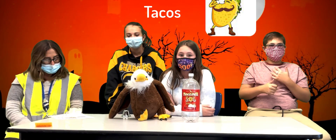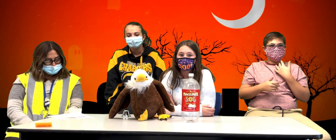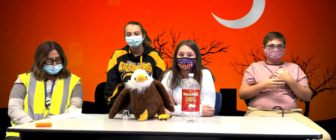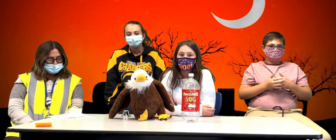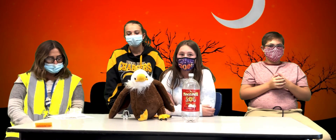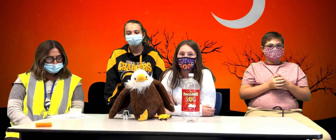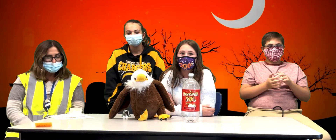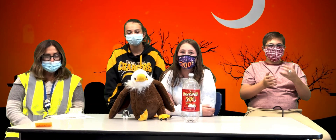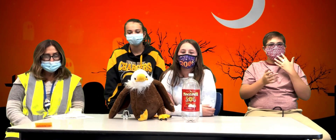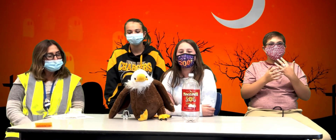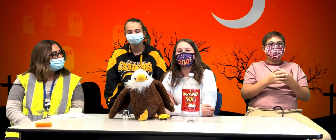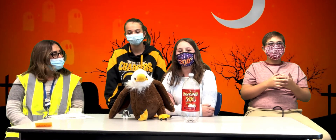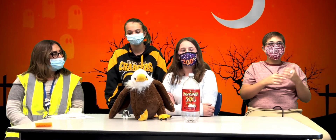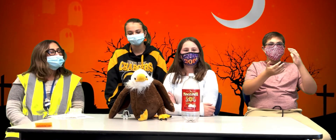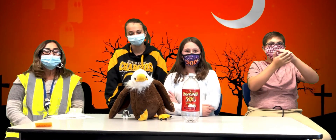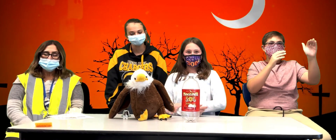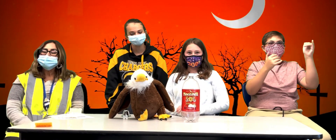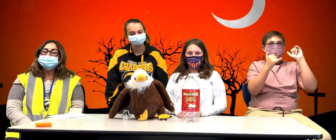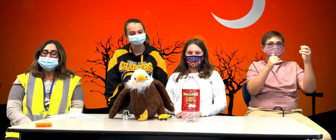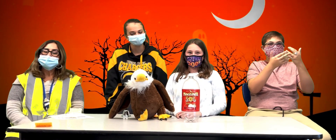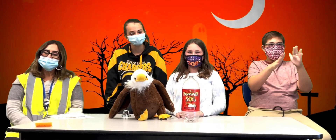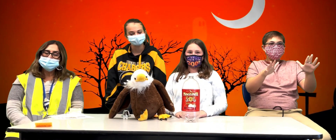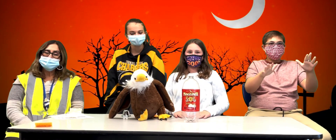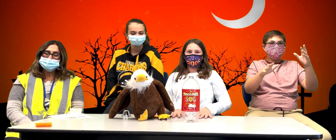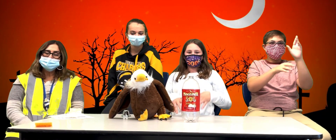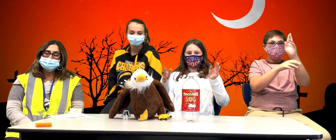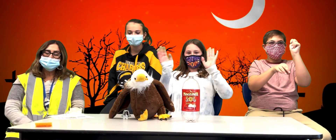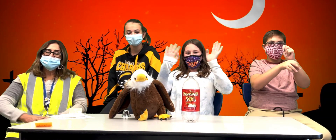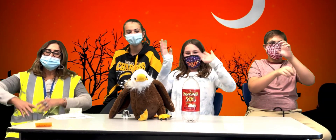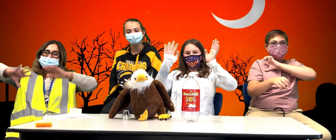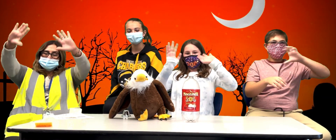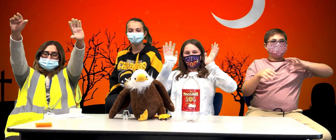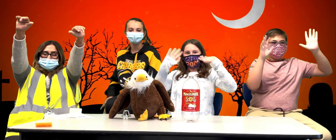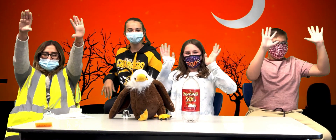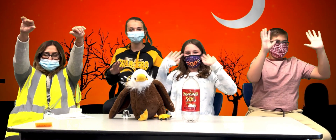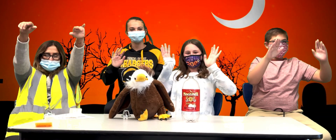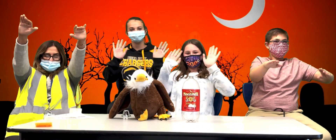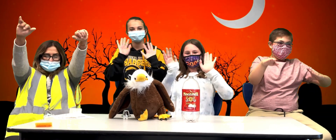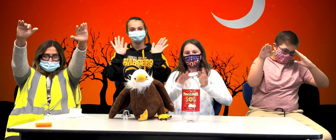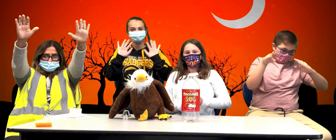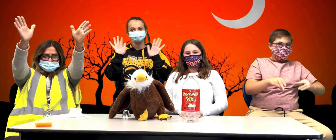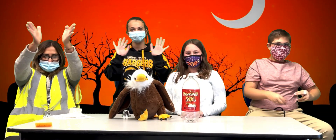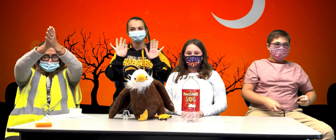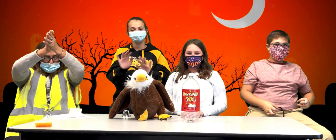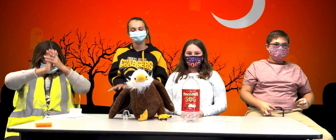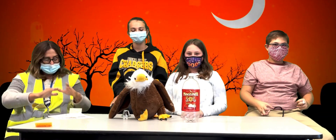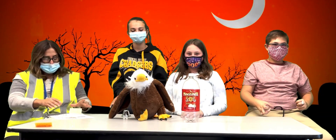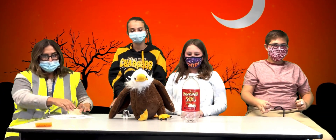That's it for me and the Temple Student Council team. Bye.